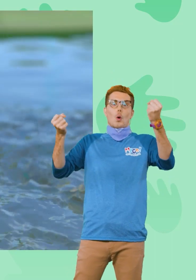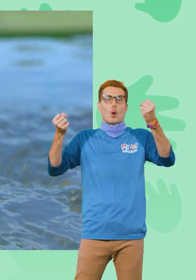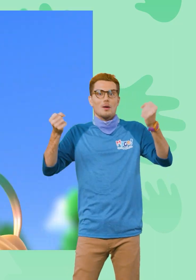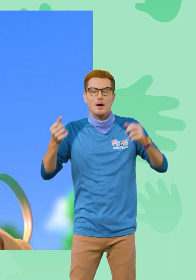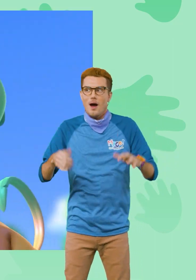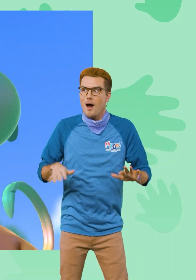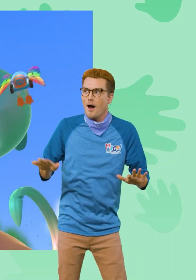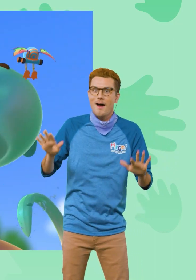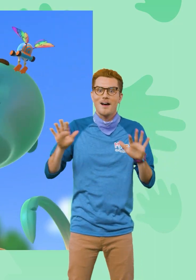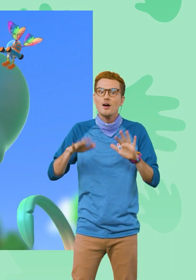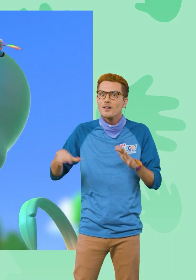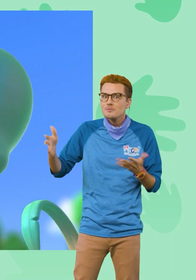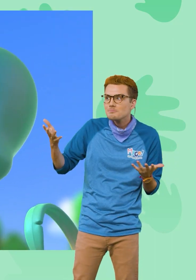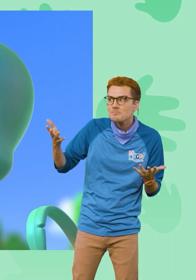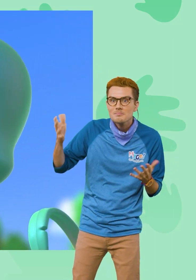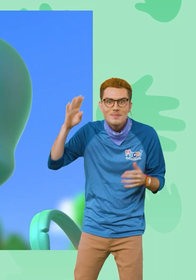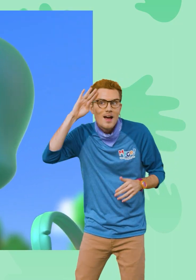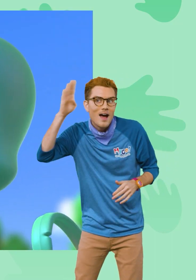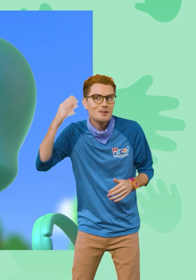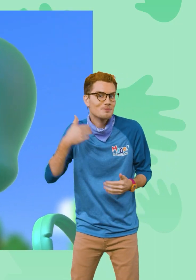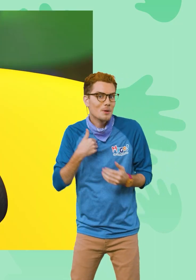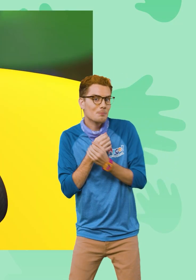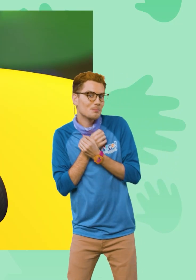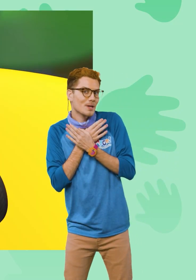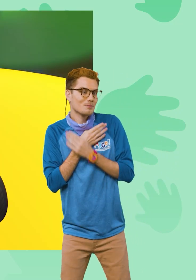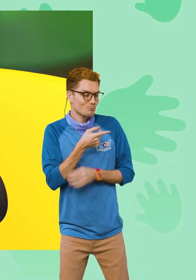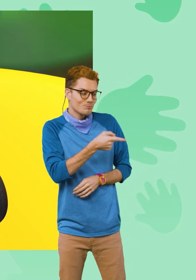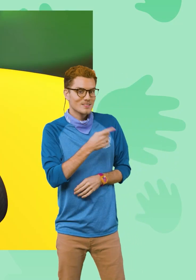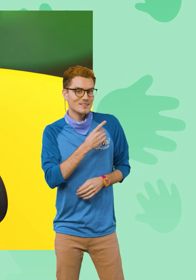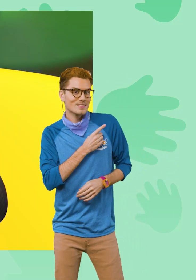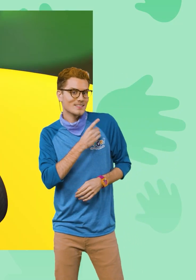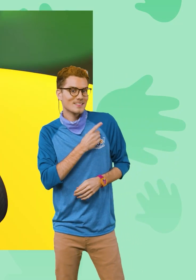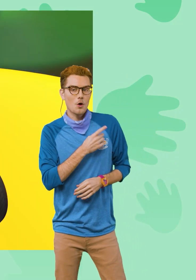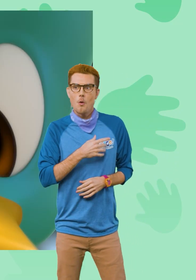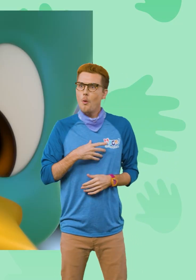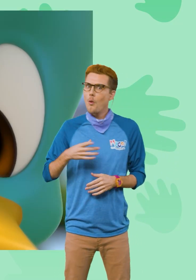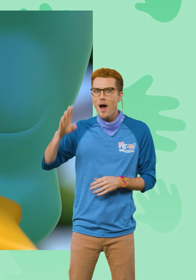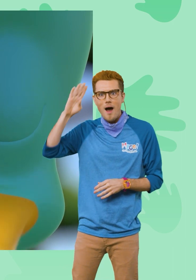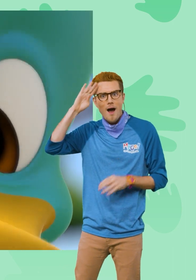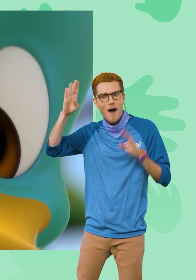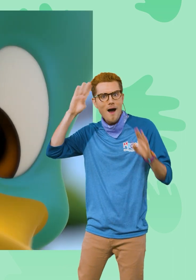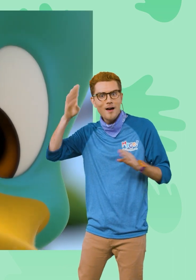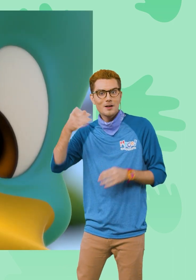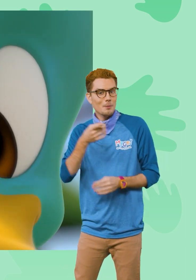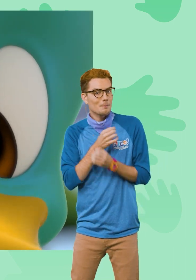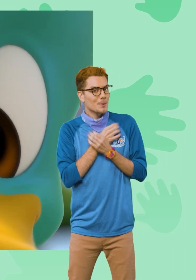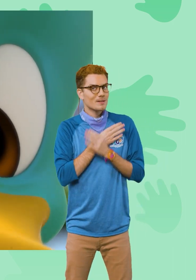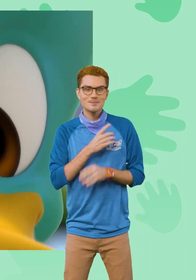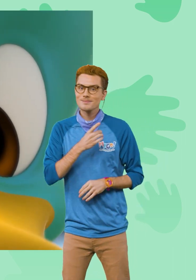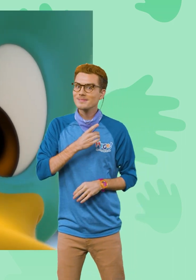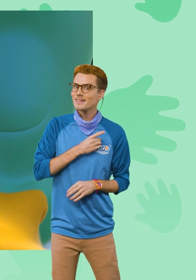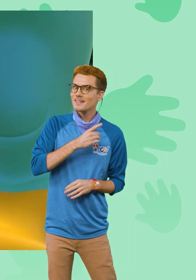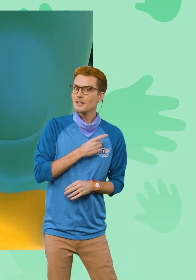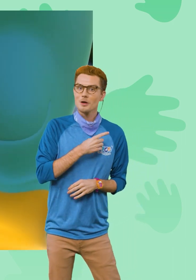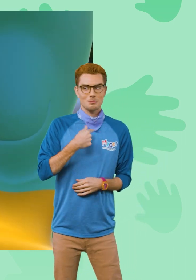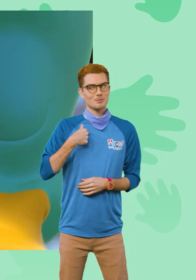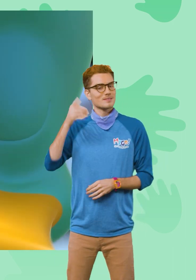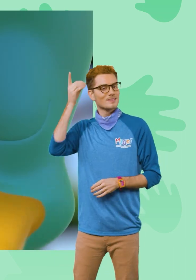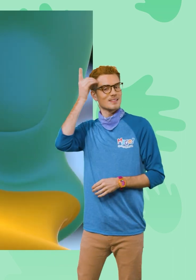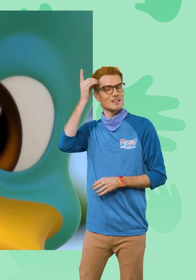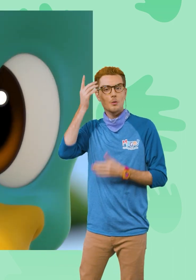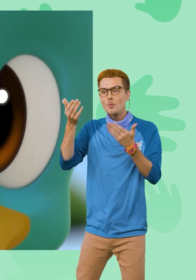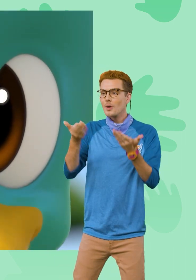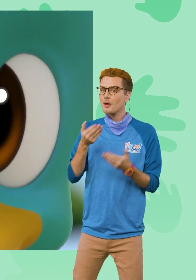D.Bo. Hey, it's me, Blippi, and this is D.Bo. Well, hello there, Blippi and D.Bo. I'm